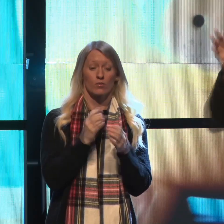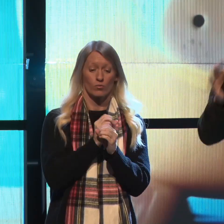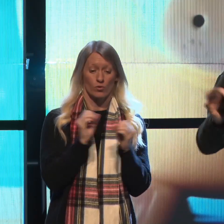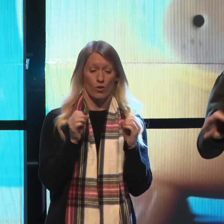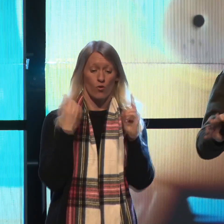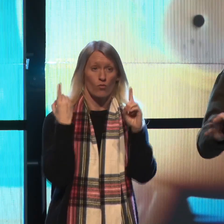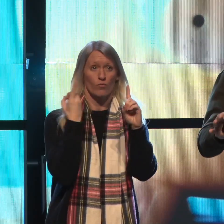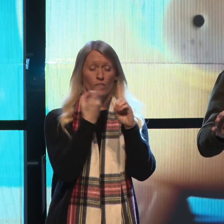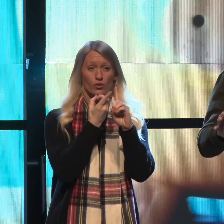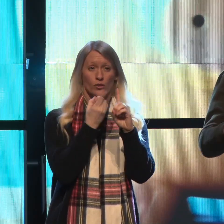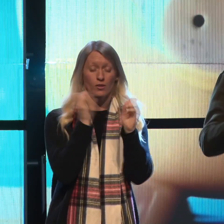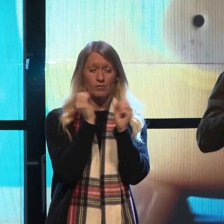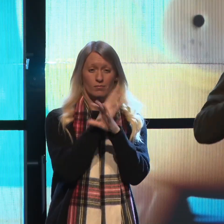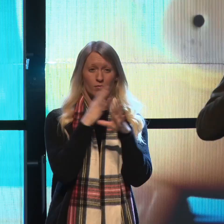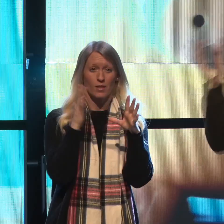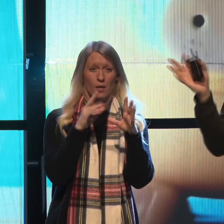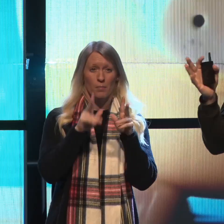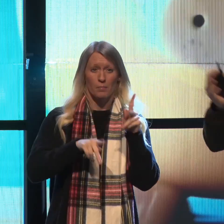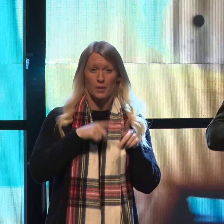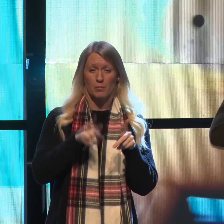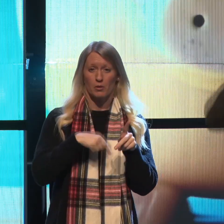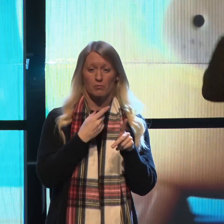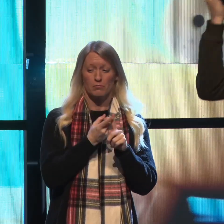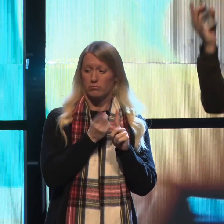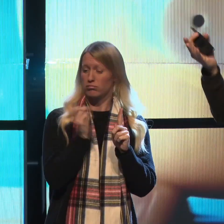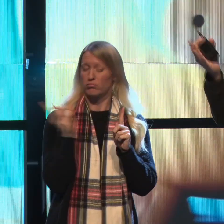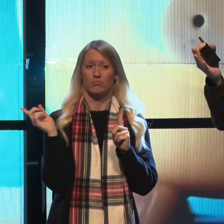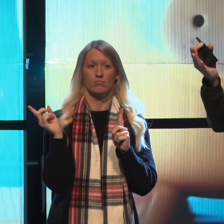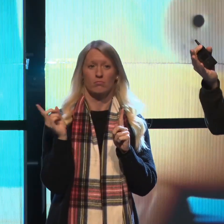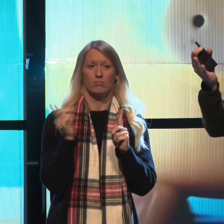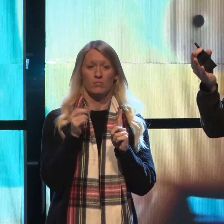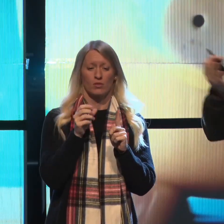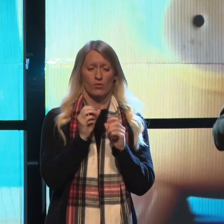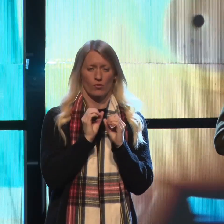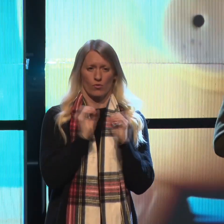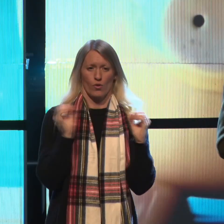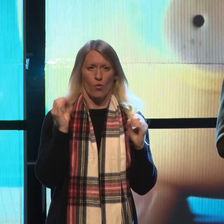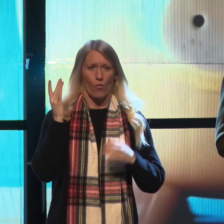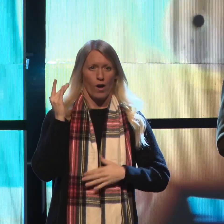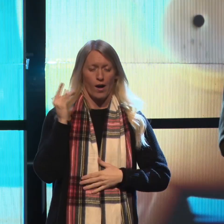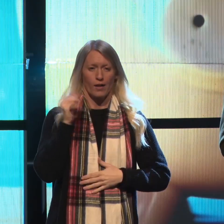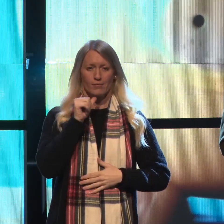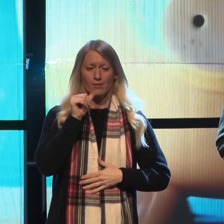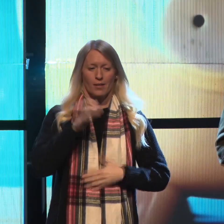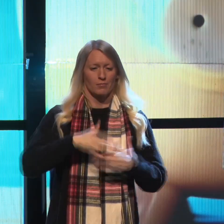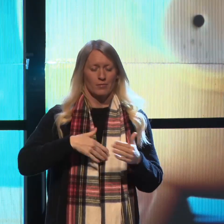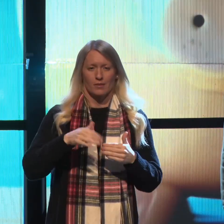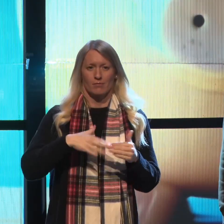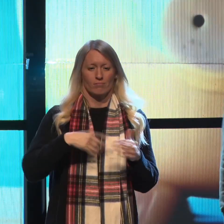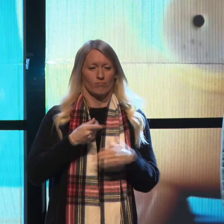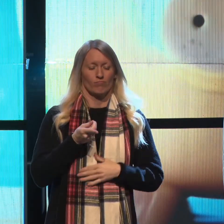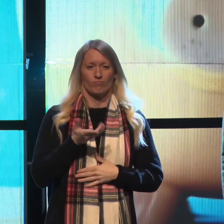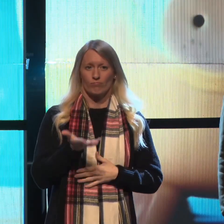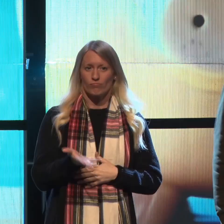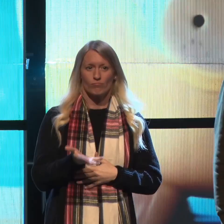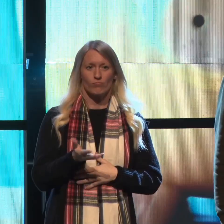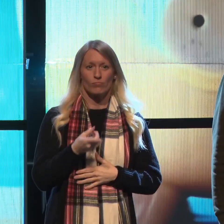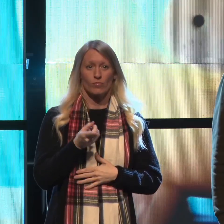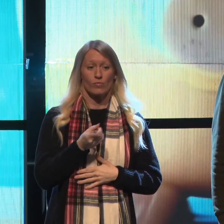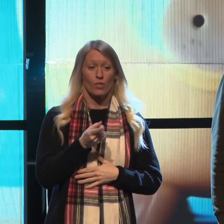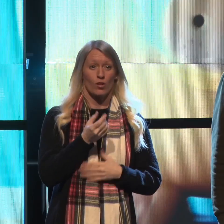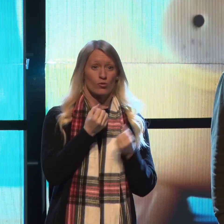throw off restraint, right? Where there is no why, it's like, whatever. You can have a strong why, or you can have a lot of